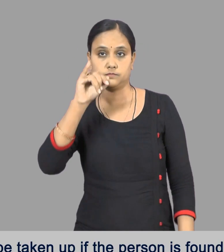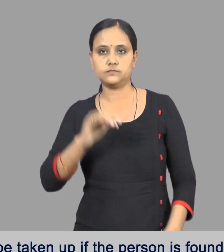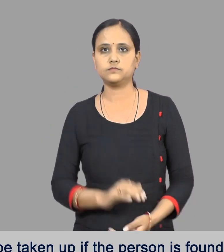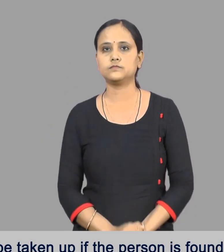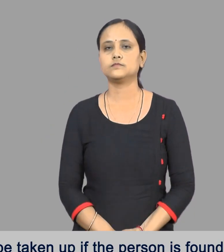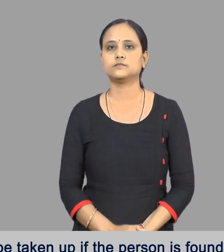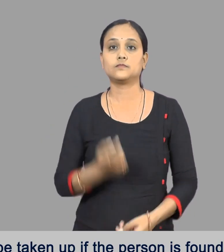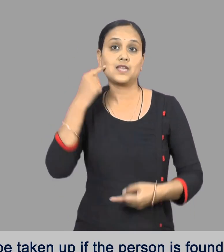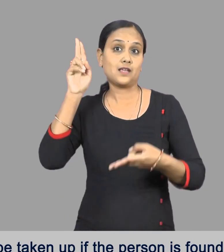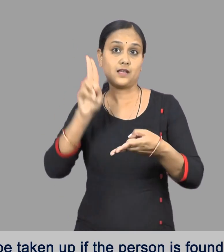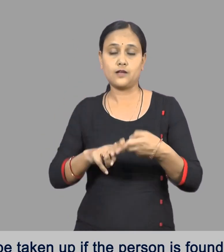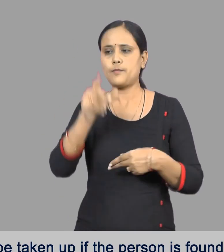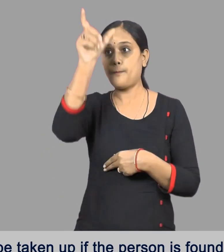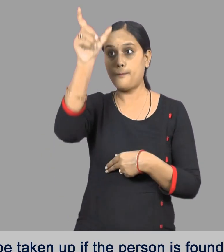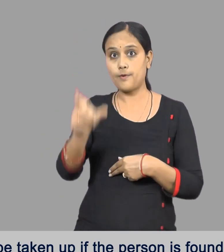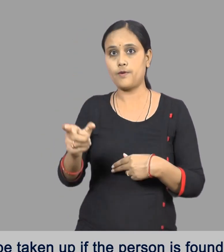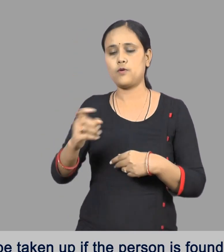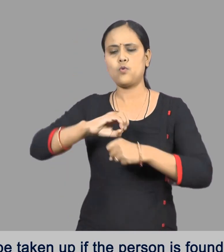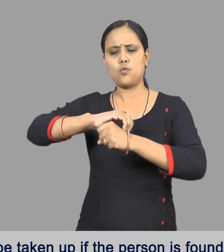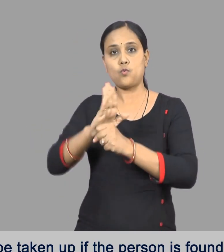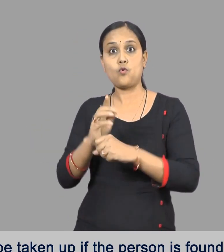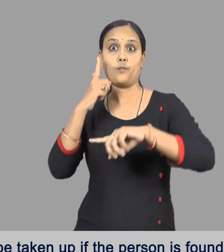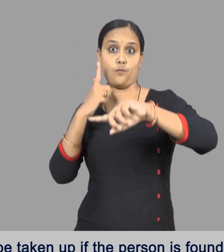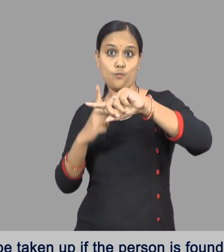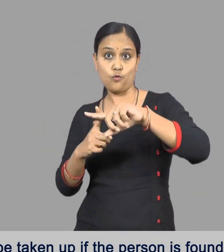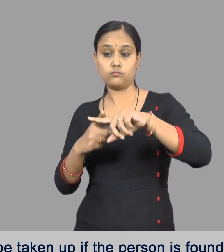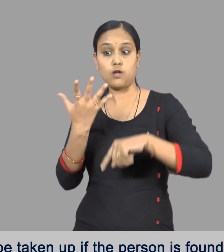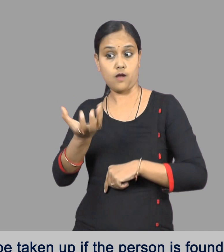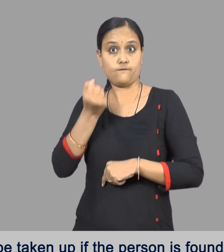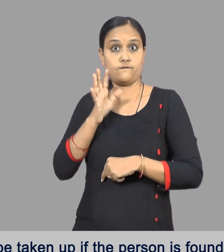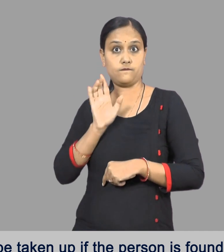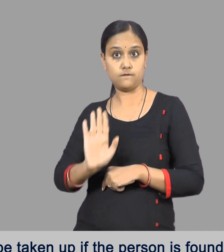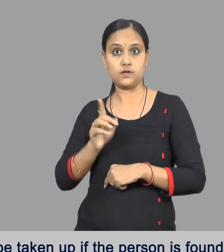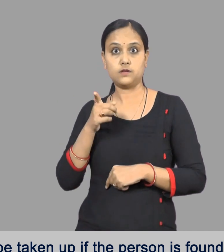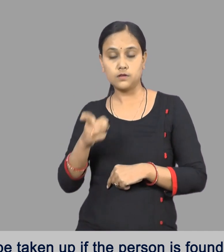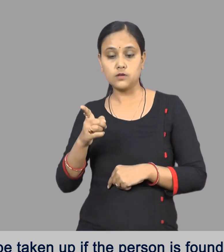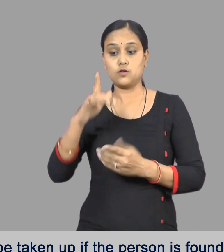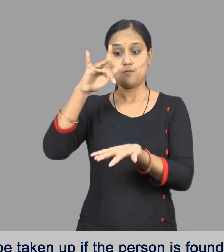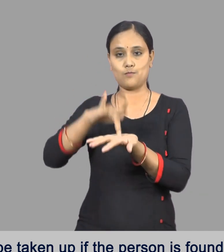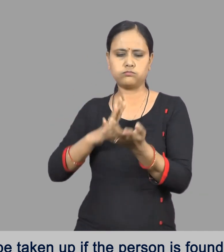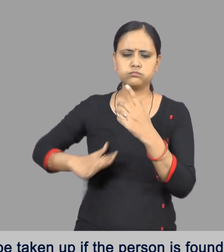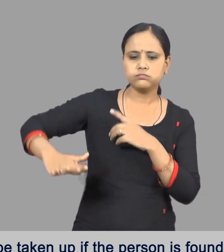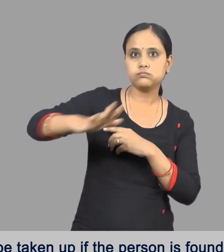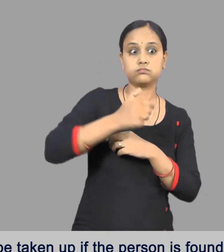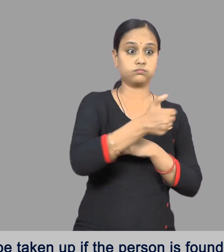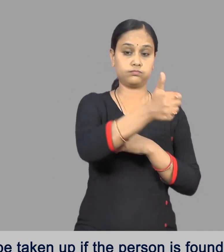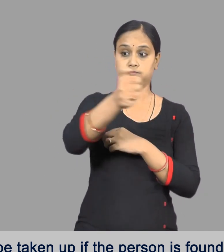6. Disinfection of the premises to be taken up if the person is found